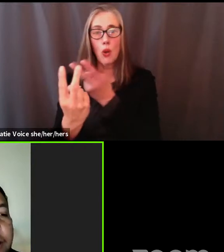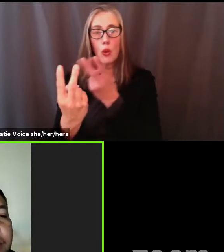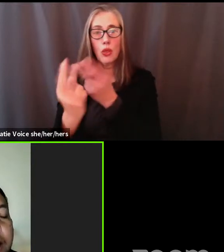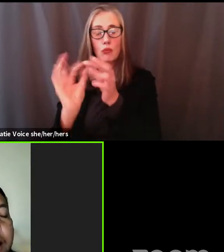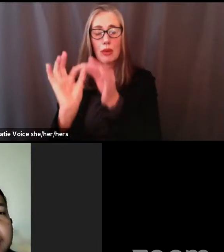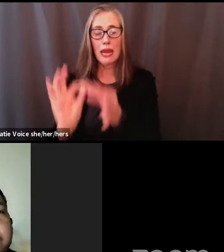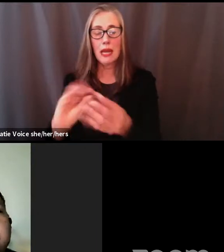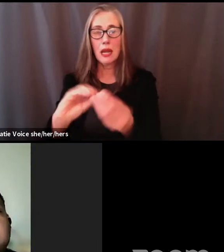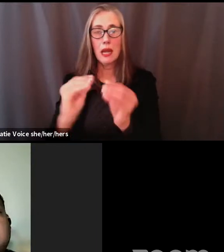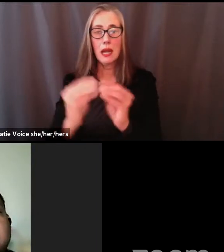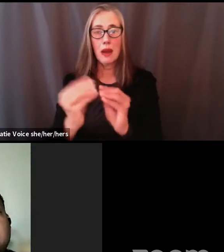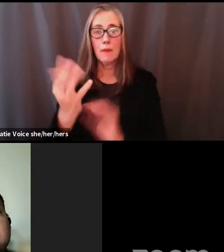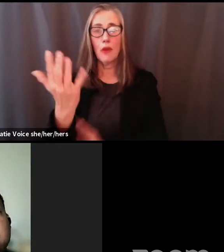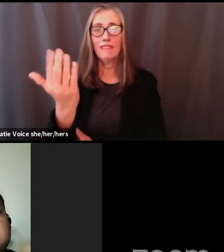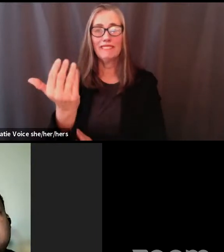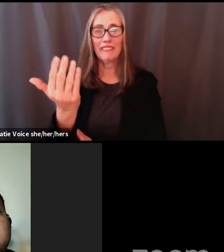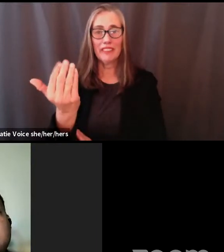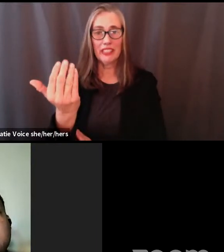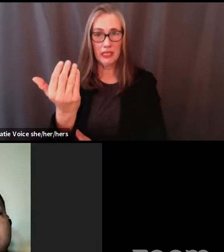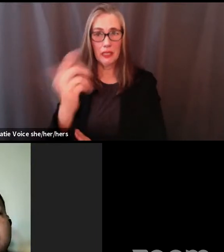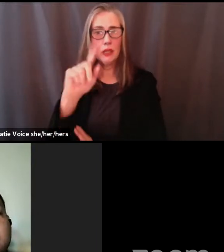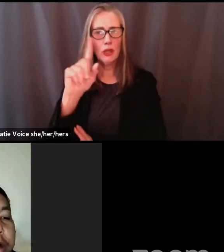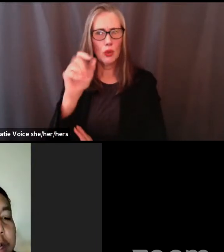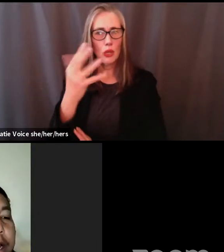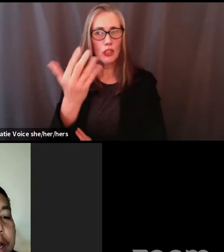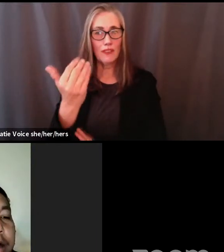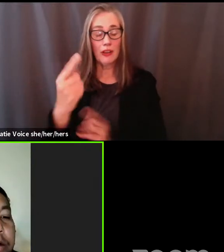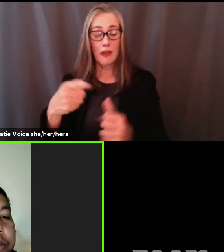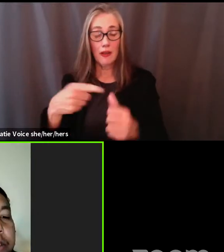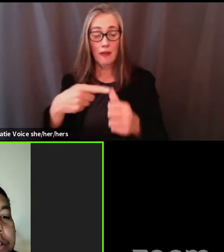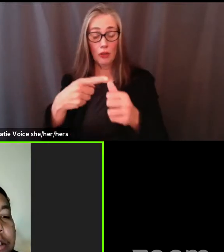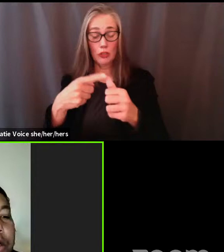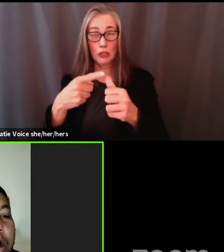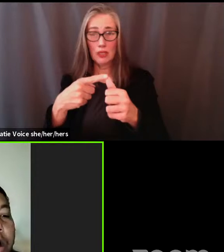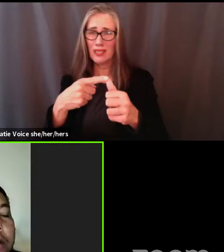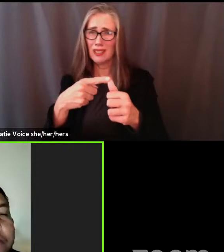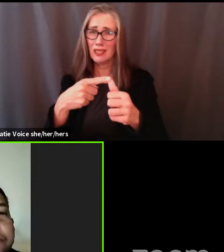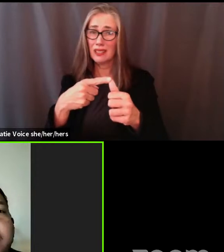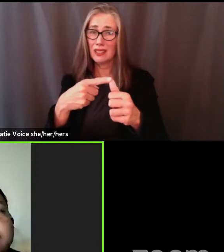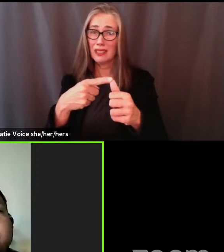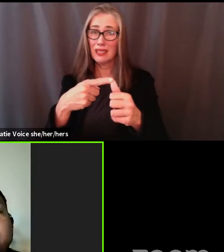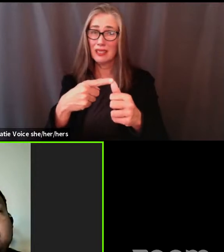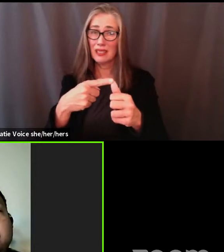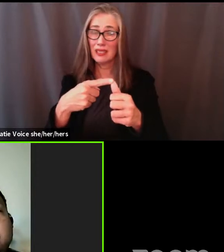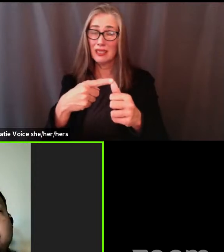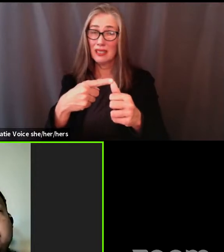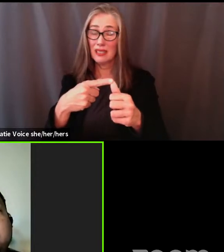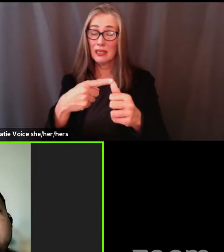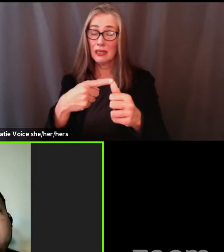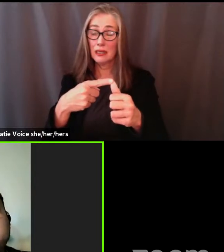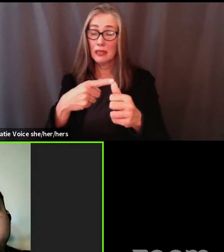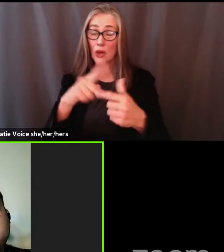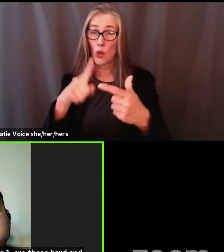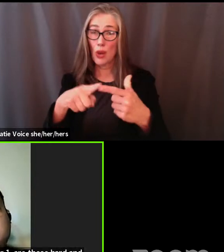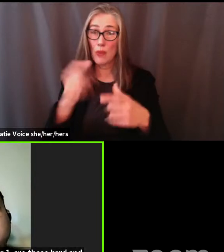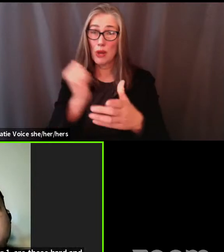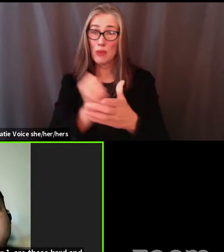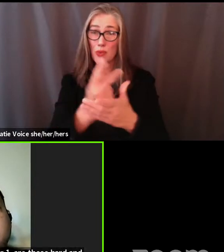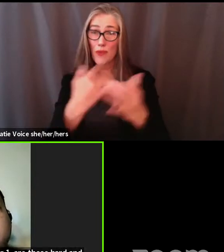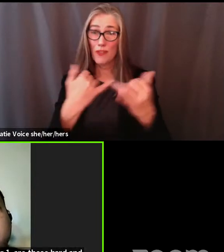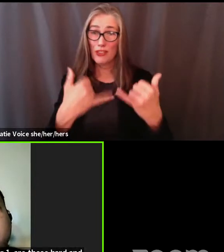15. Question number 15. Number one, are these hard and fast? Once we approve them today, are